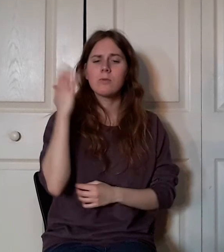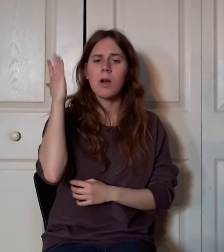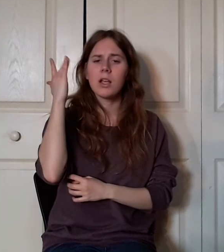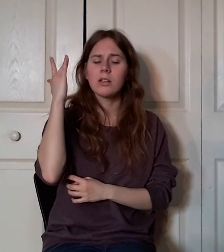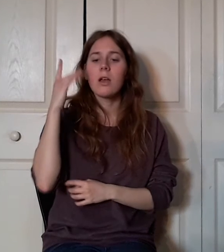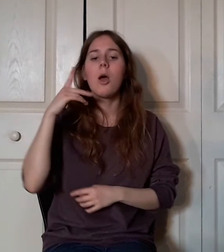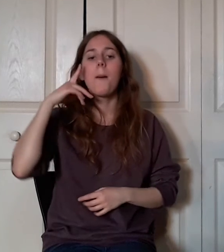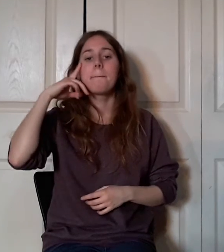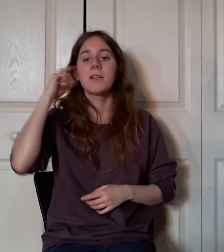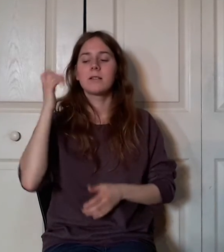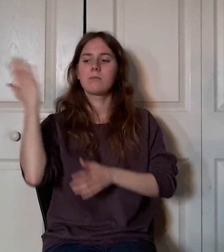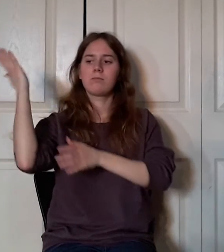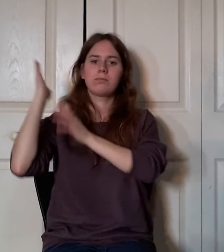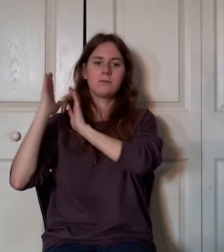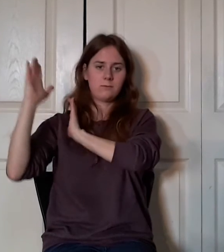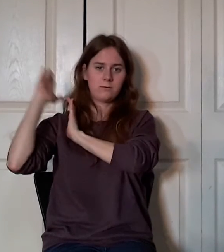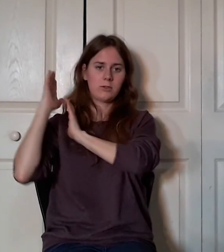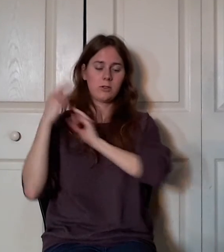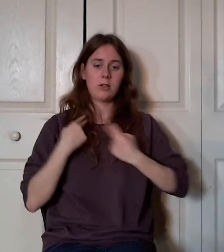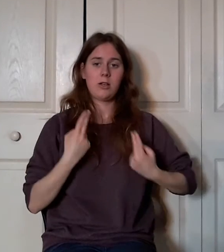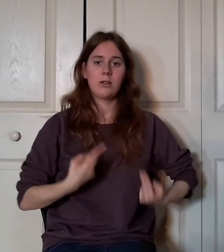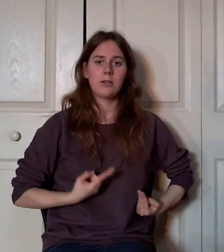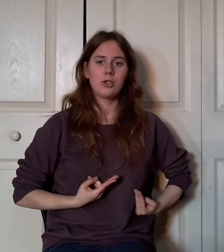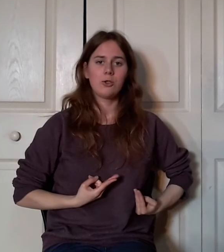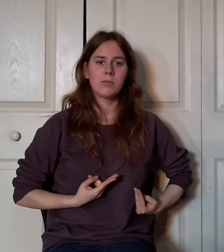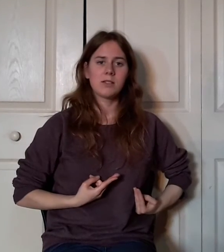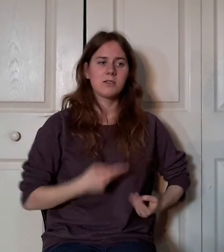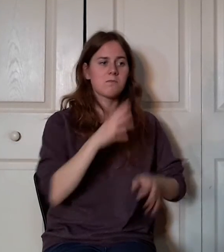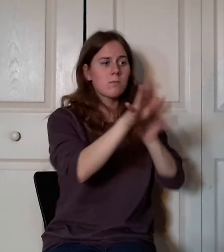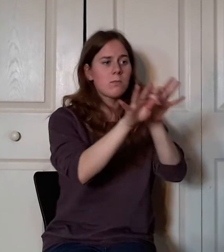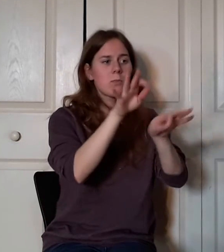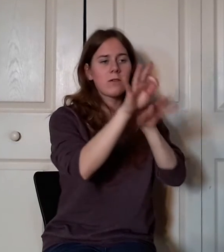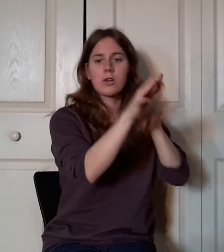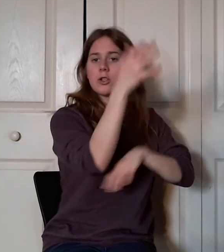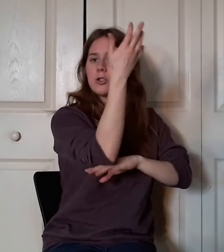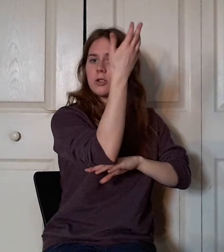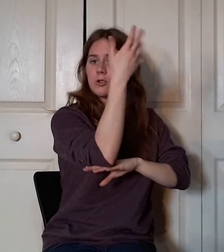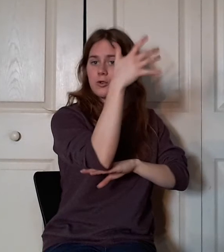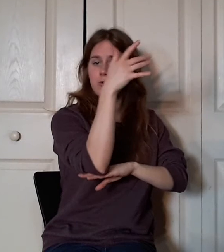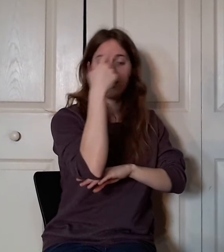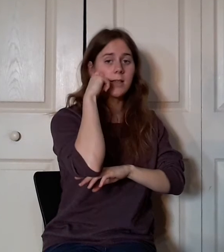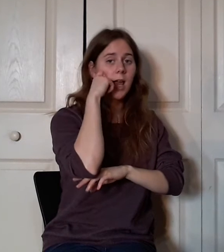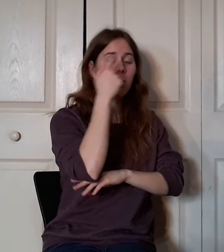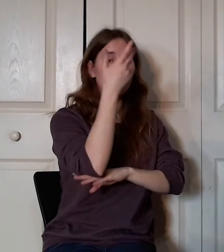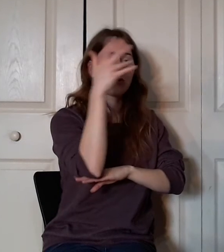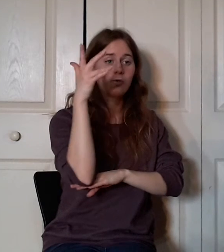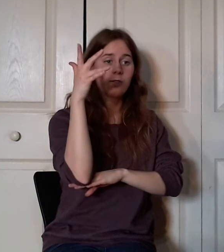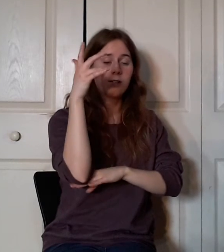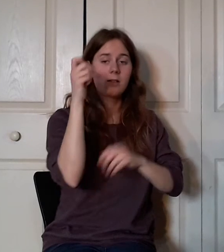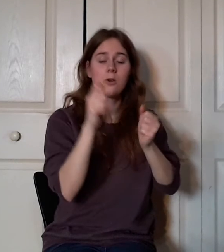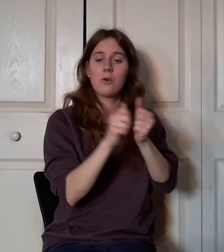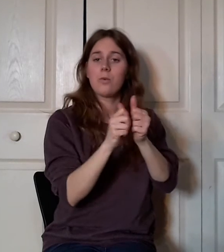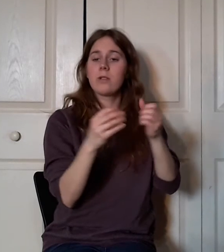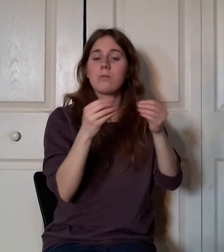and hard to eat and hard to digest. But over time, people selected the trees that had sweeter apples, that had